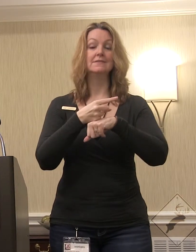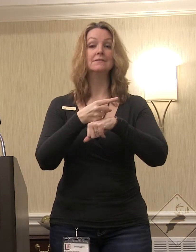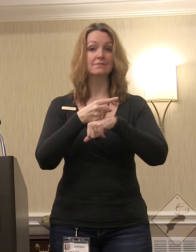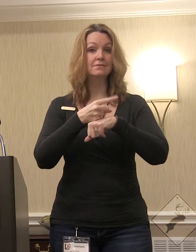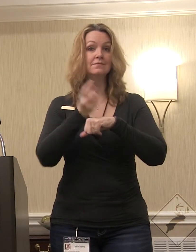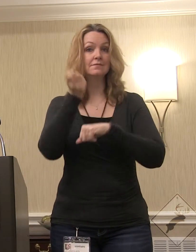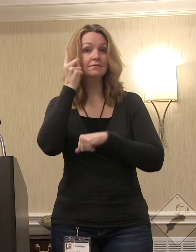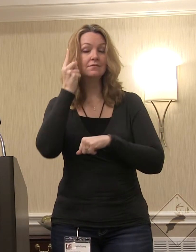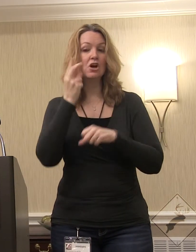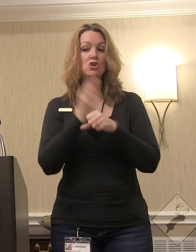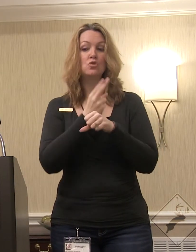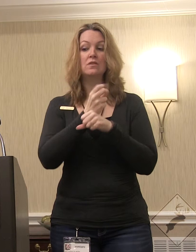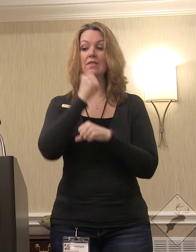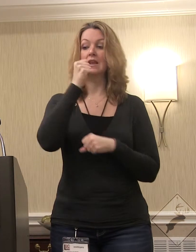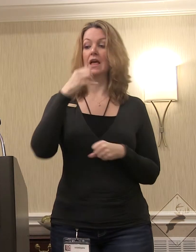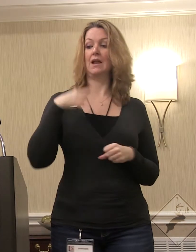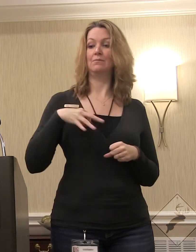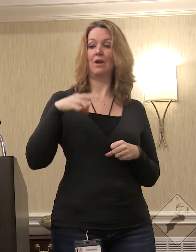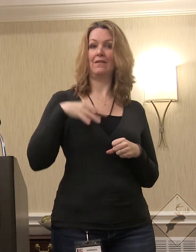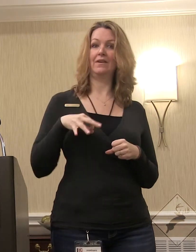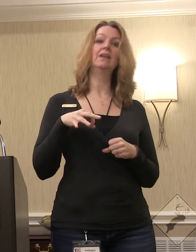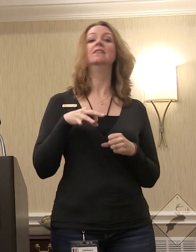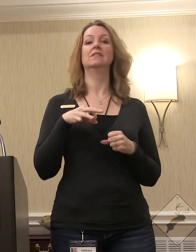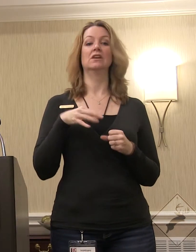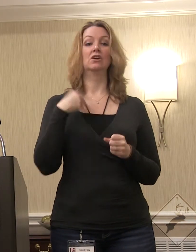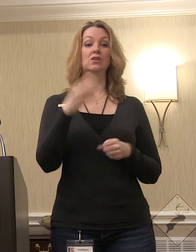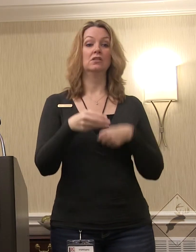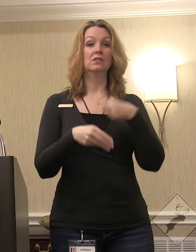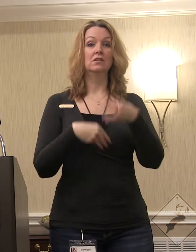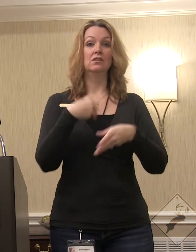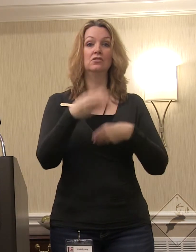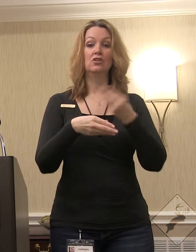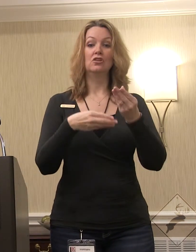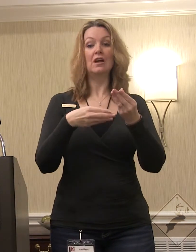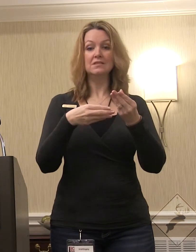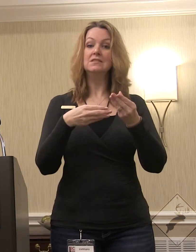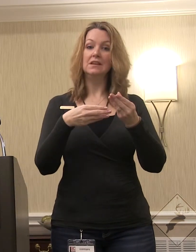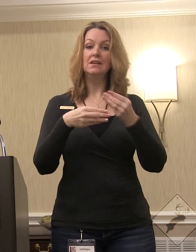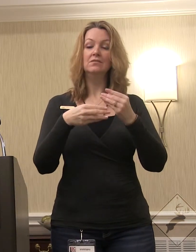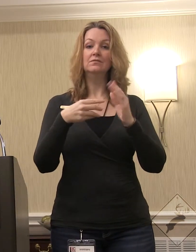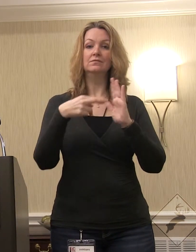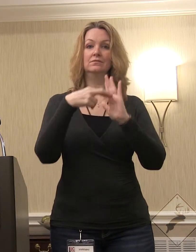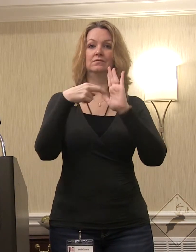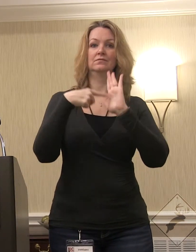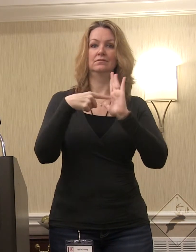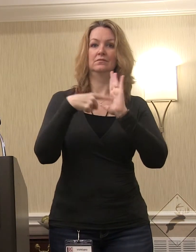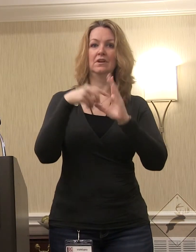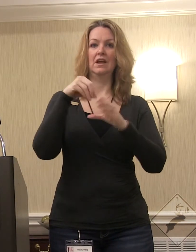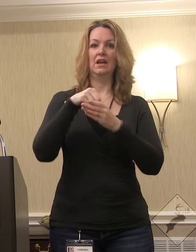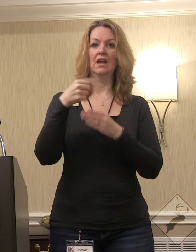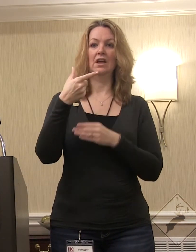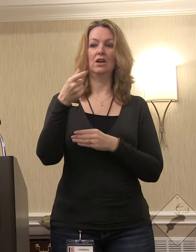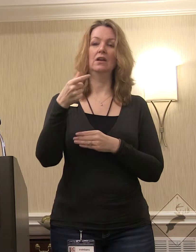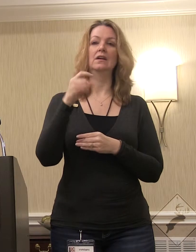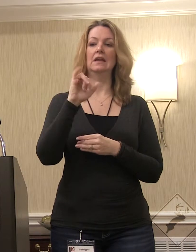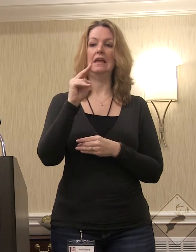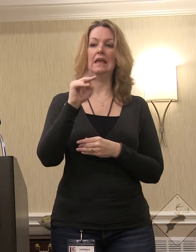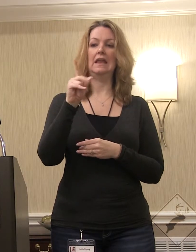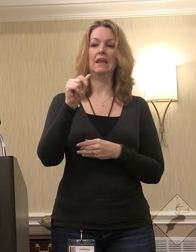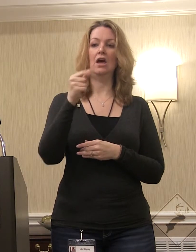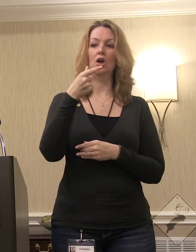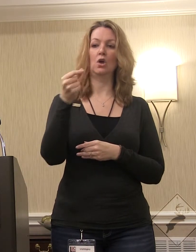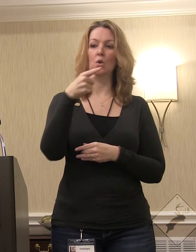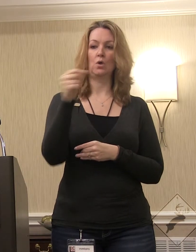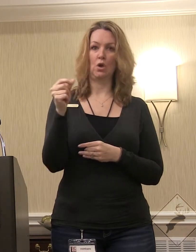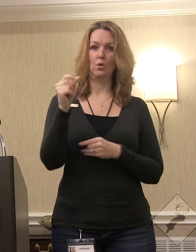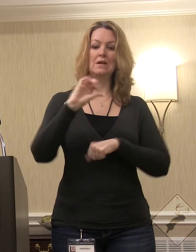using the nonprofit generosity platform that Indiegogo had put forward at the time. I think it's